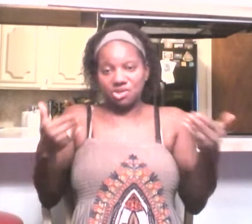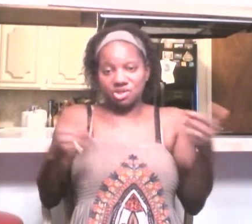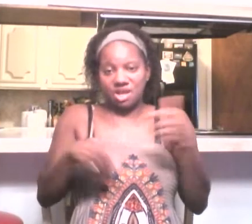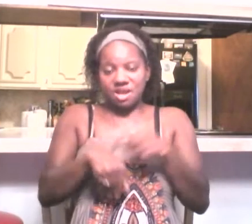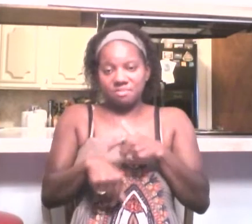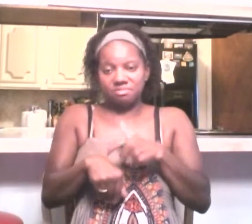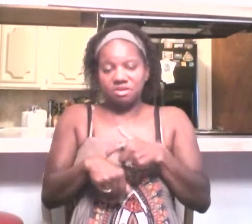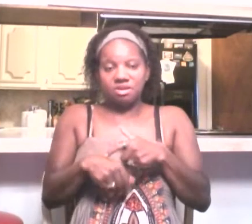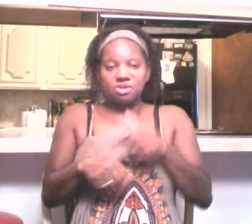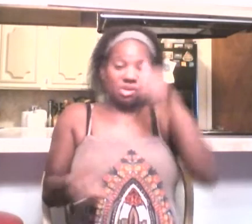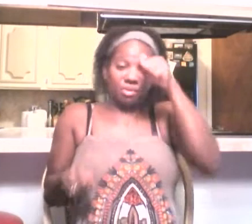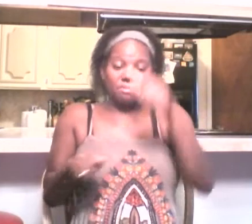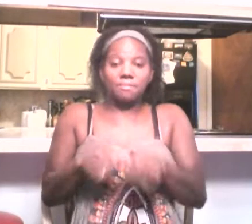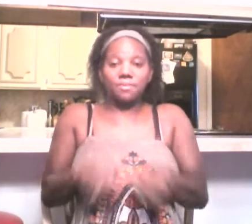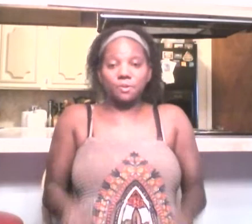separation time. Just remember,